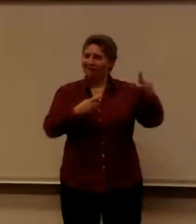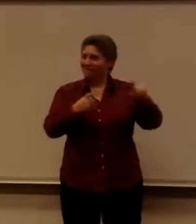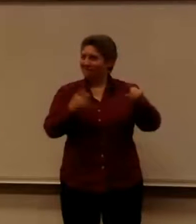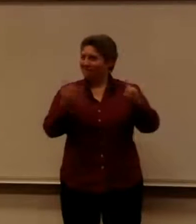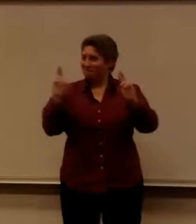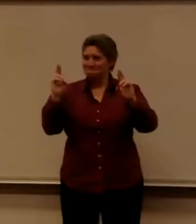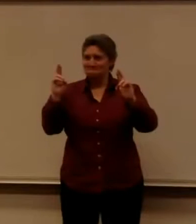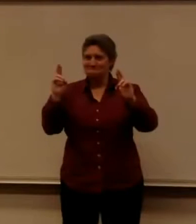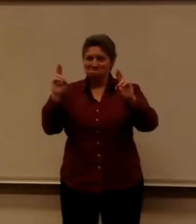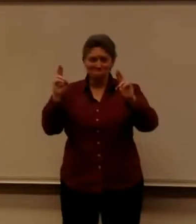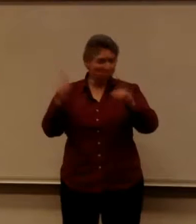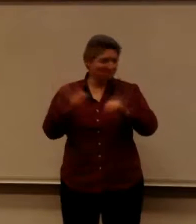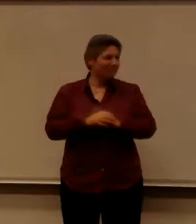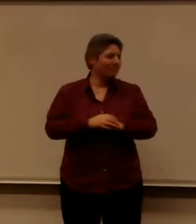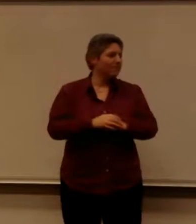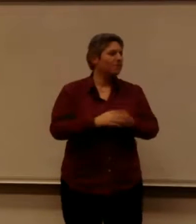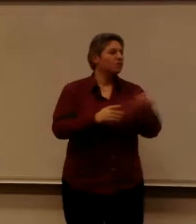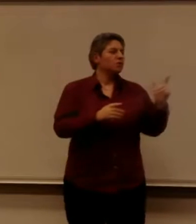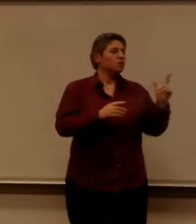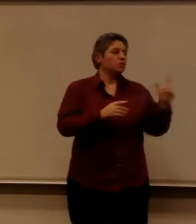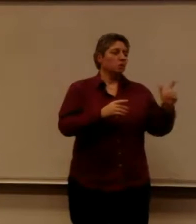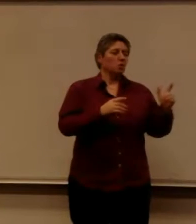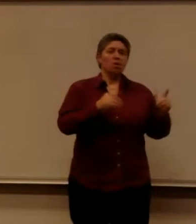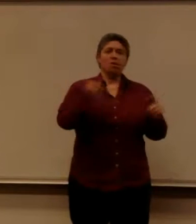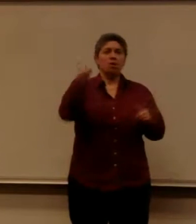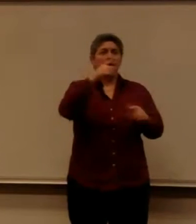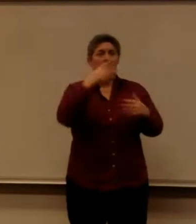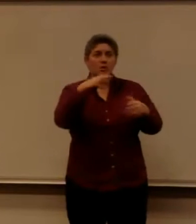first group, over 2,500.